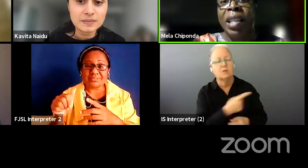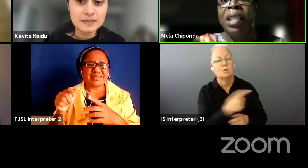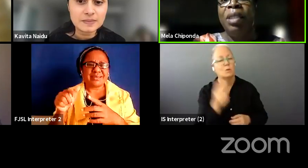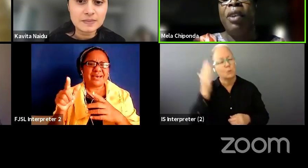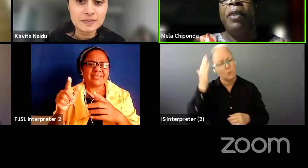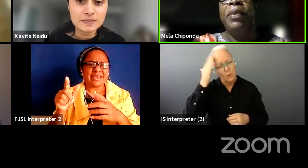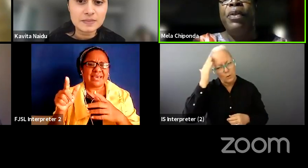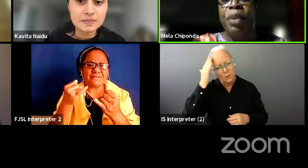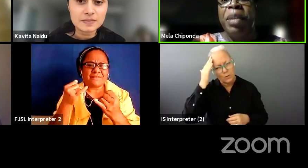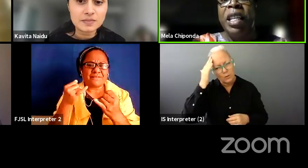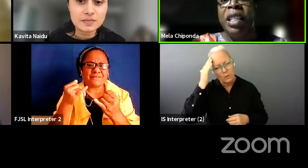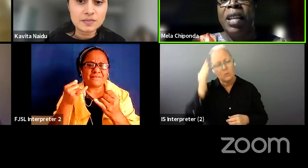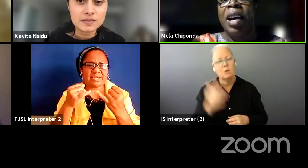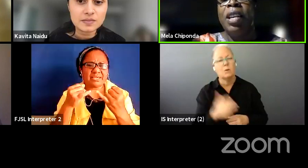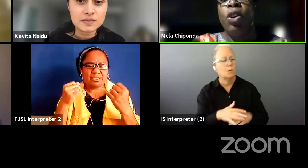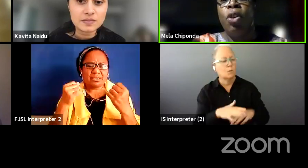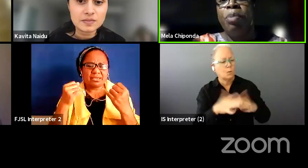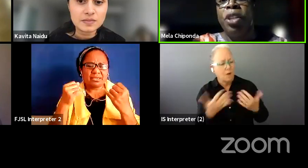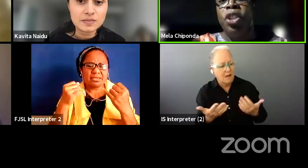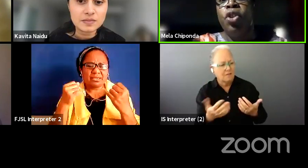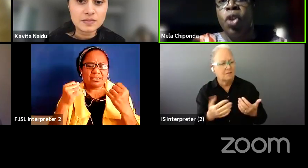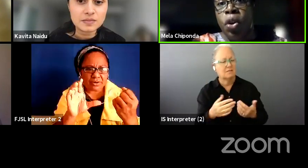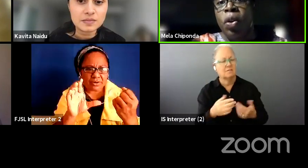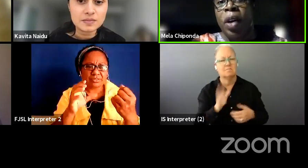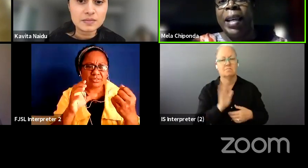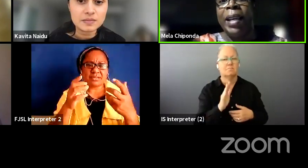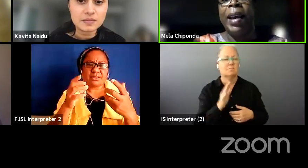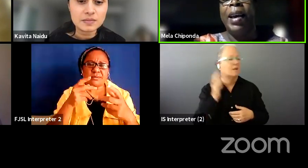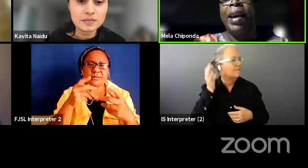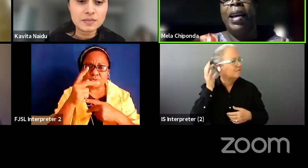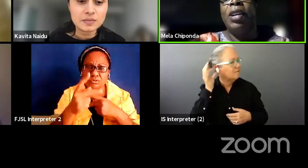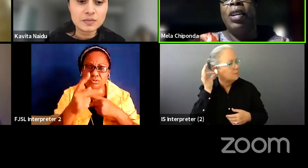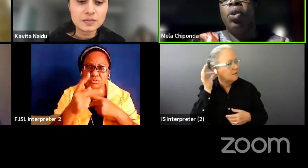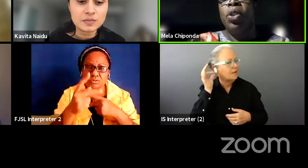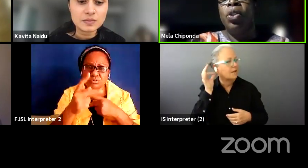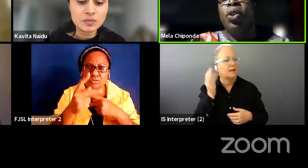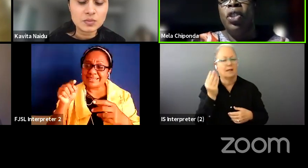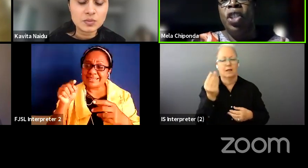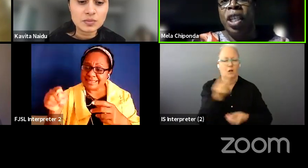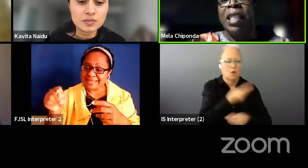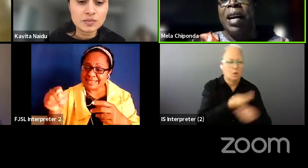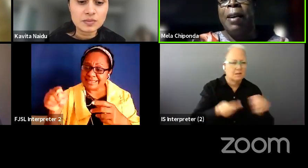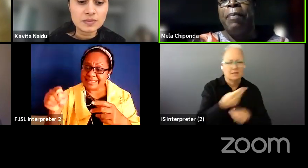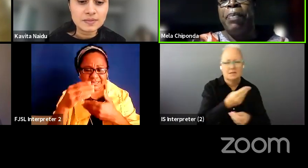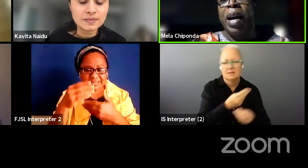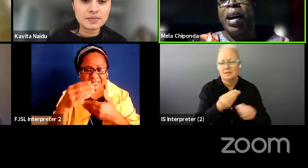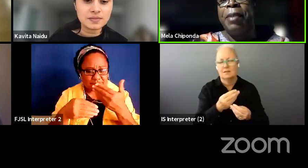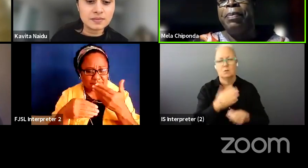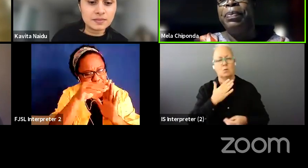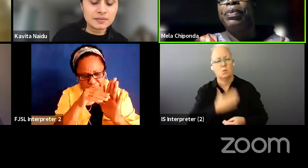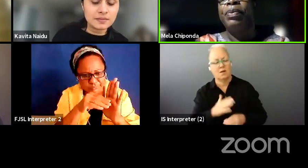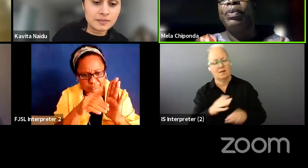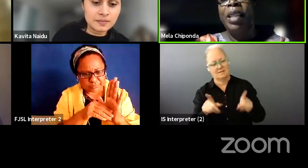the alternative, the feminist economies should look like. And also just